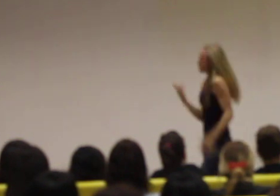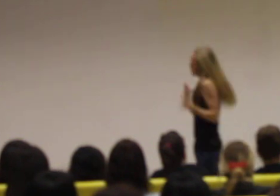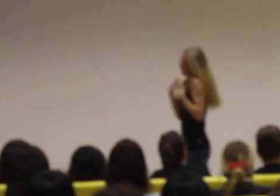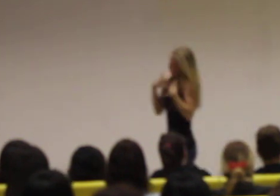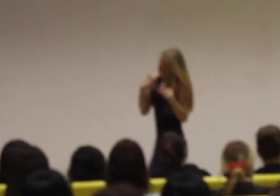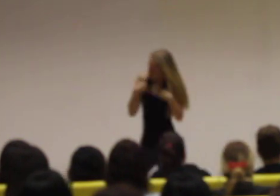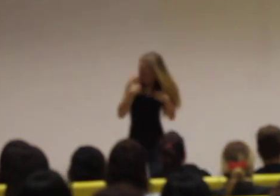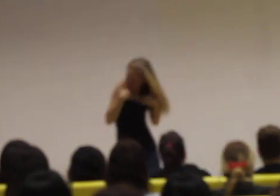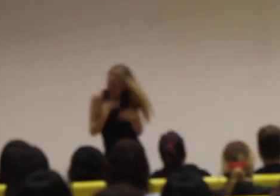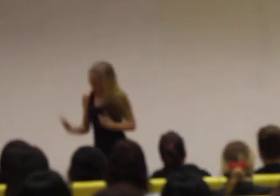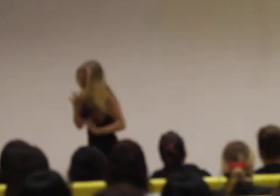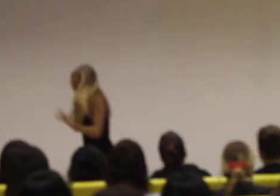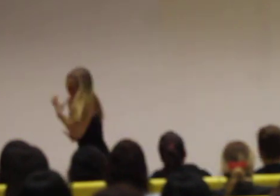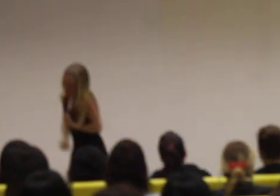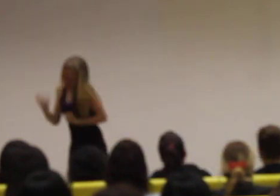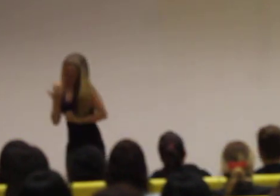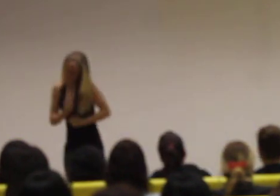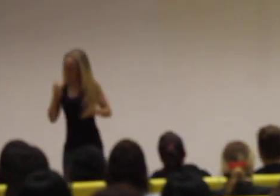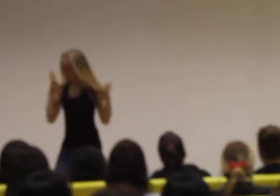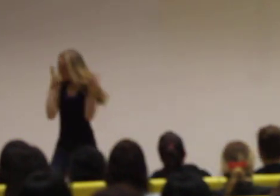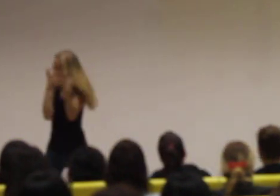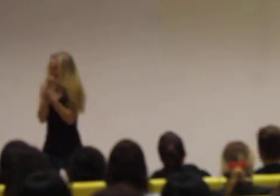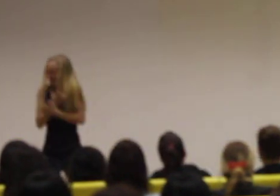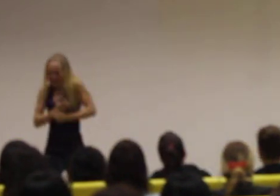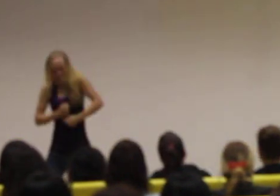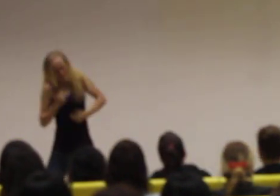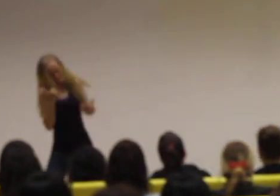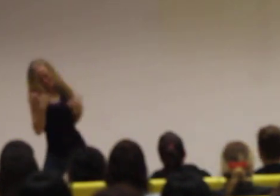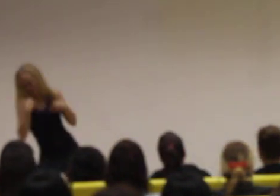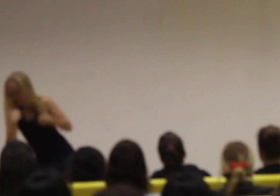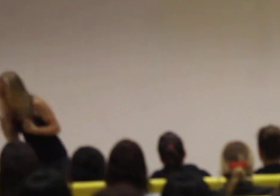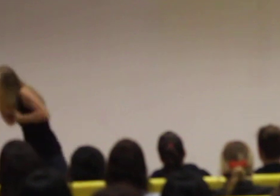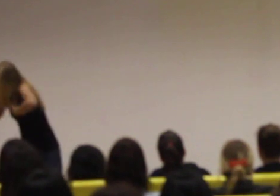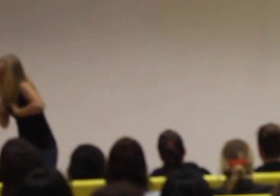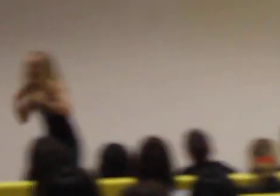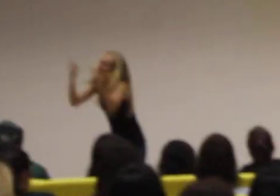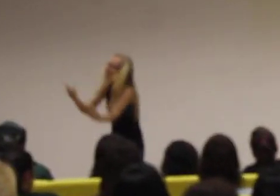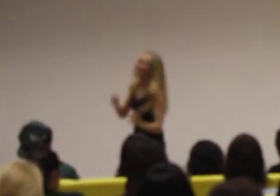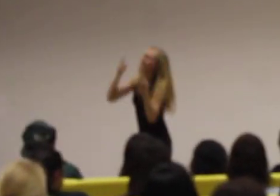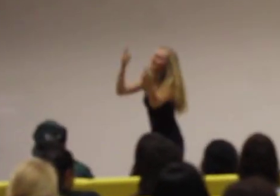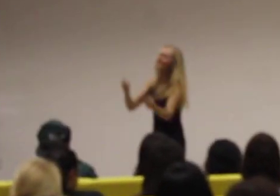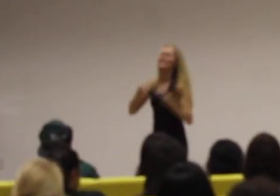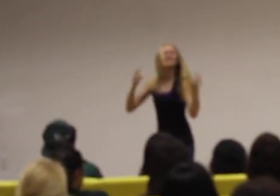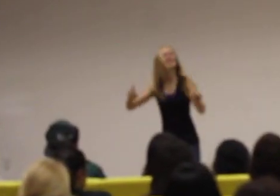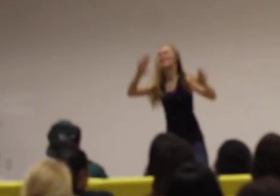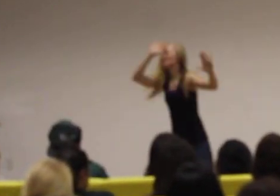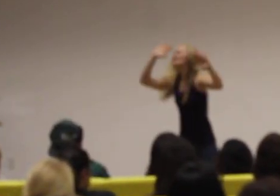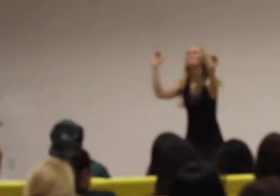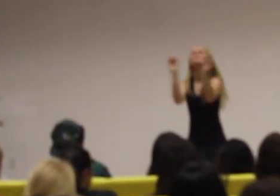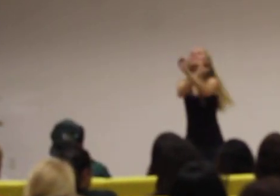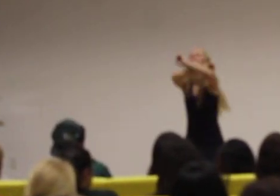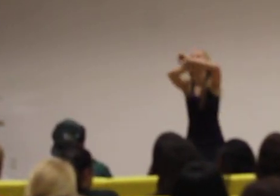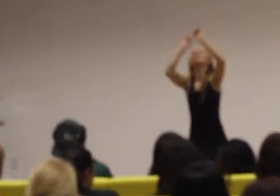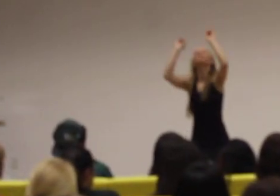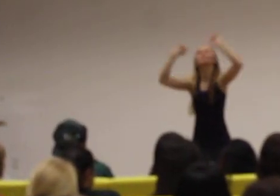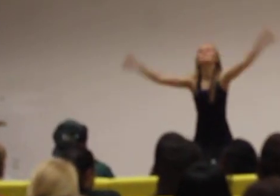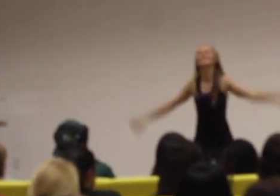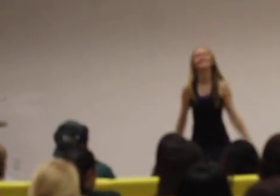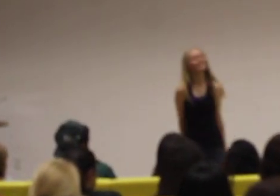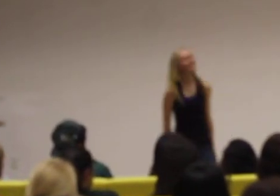You have a heart, whatever heart, but it's heavy on your chest I try so hard to fight it, it's hopeless